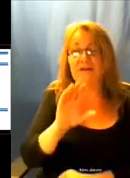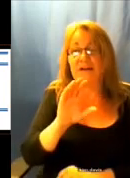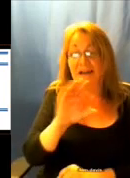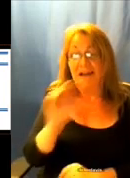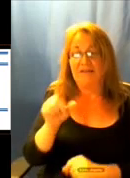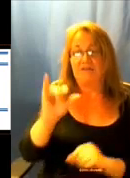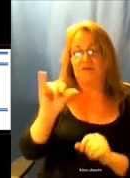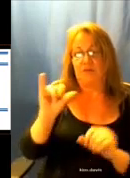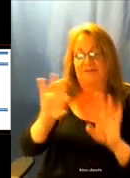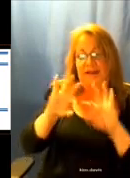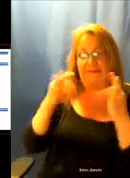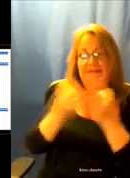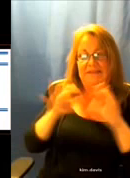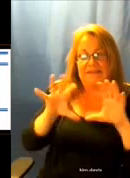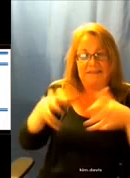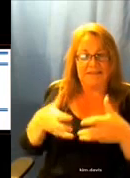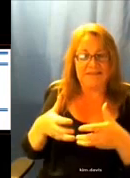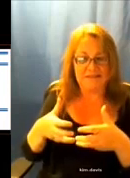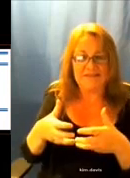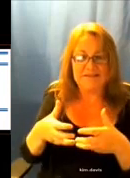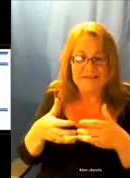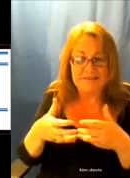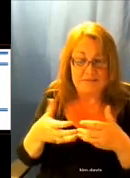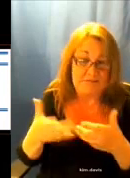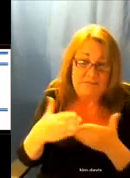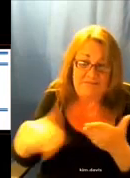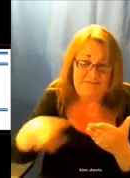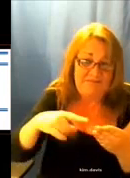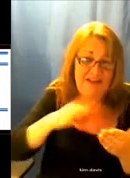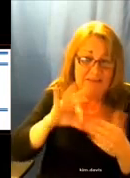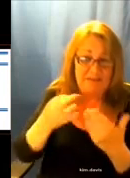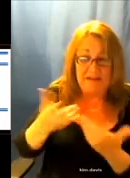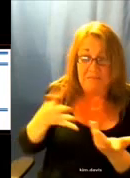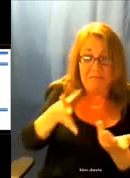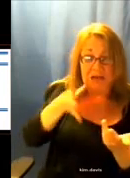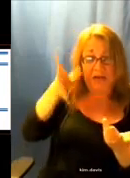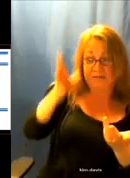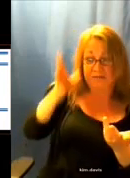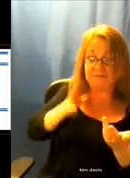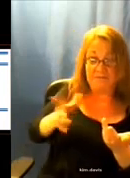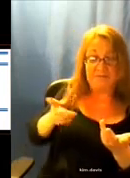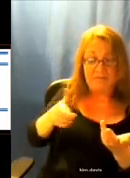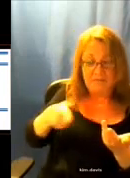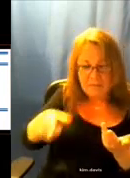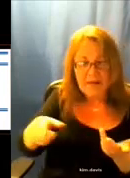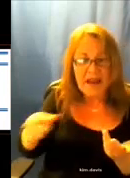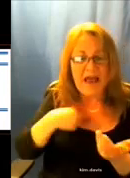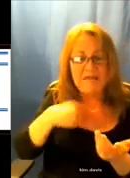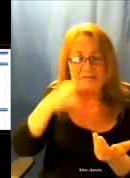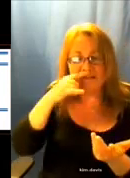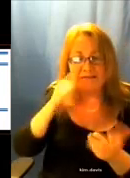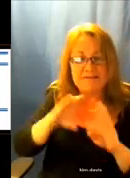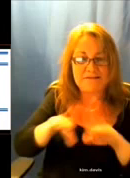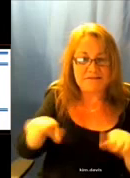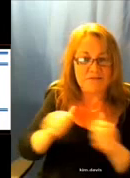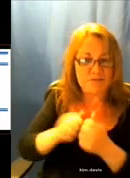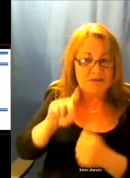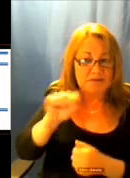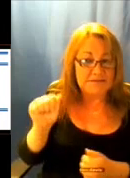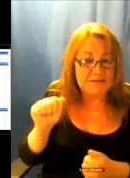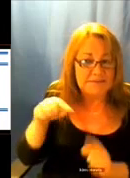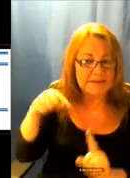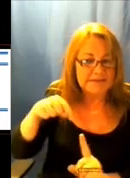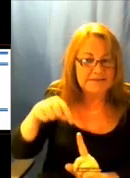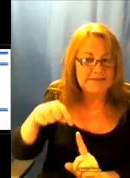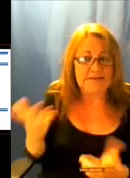of hearing would be also covered under that, including the family members. For example, mother